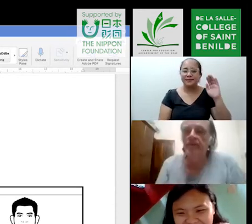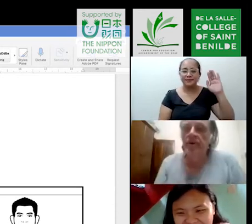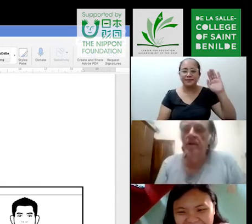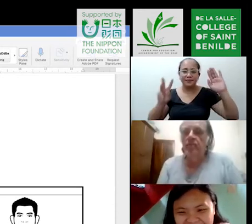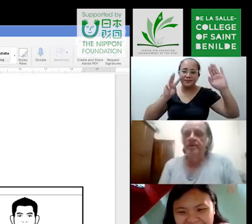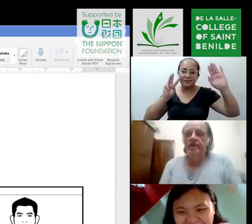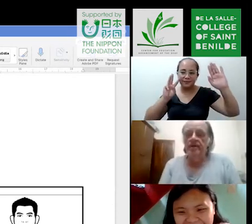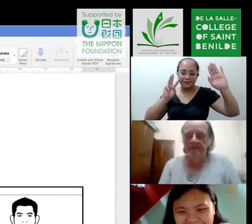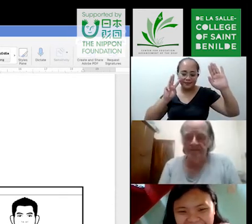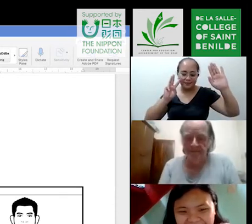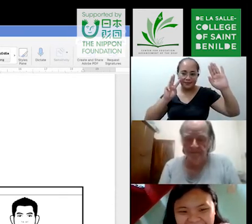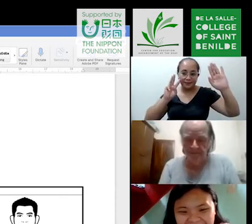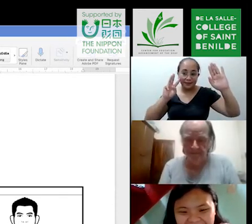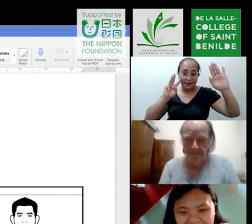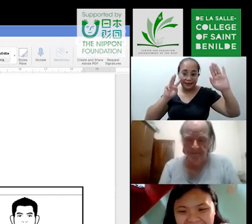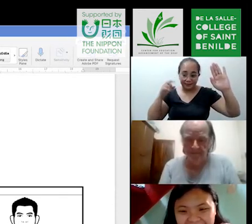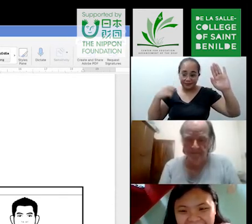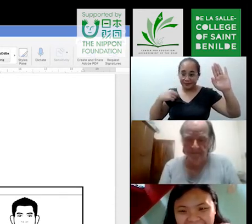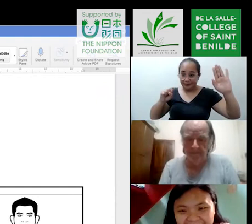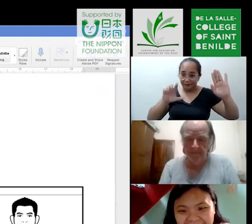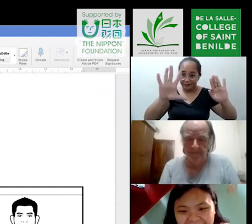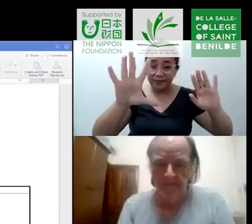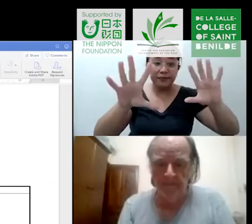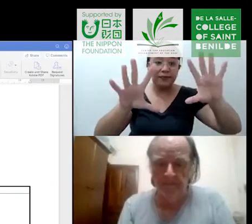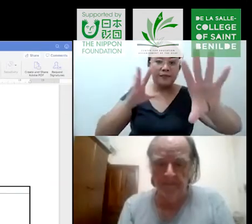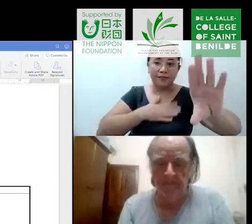Okay, let me pull up one thing here.